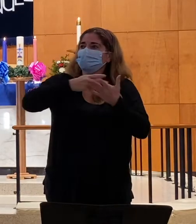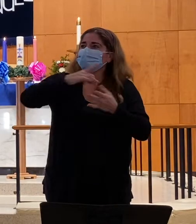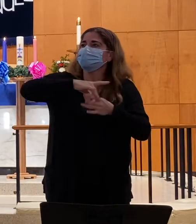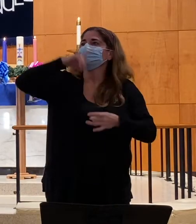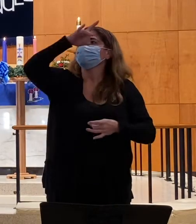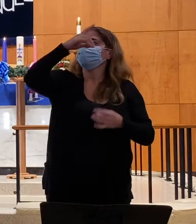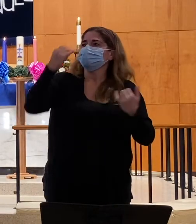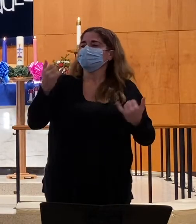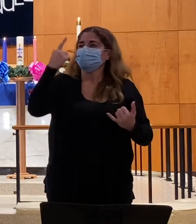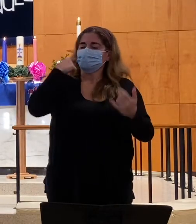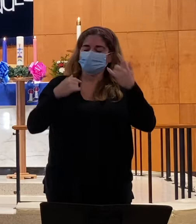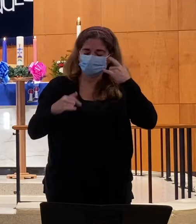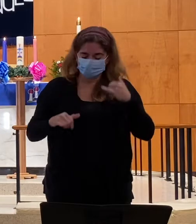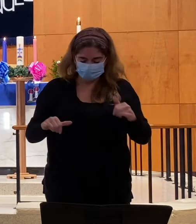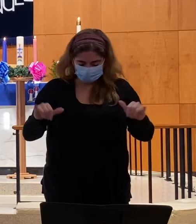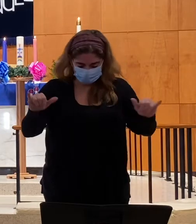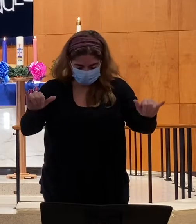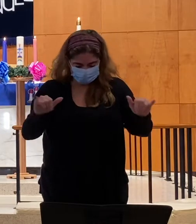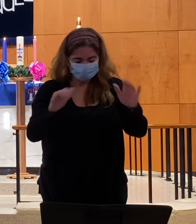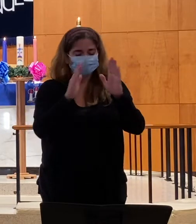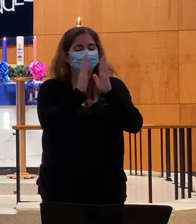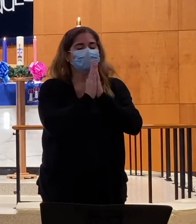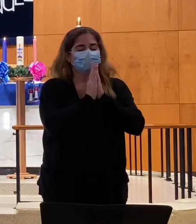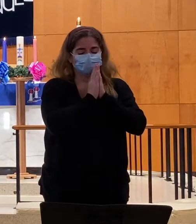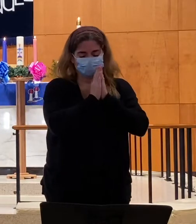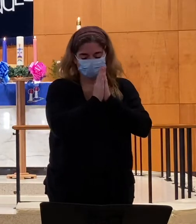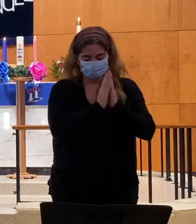Spirit, one God, now and forever.